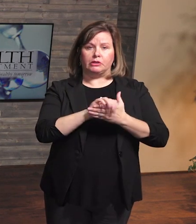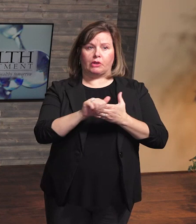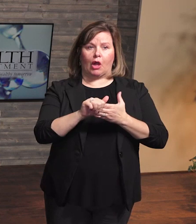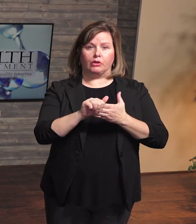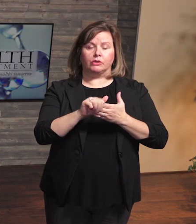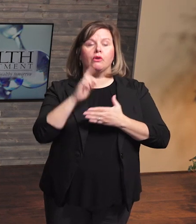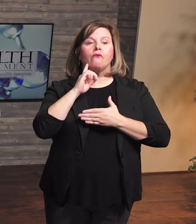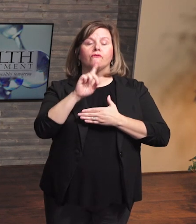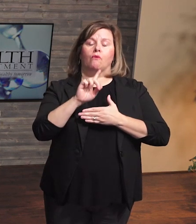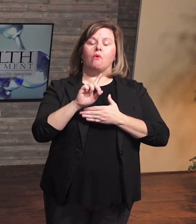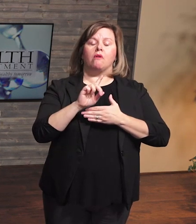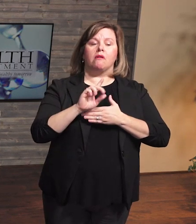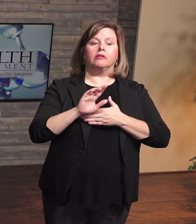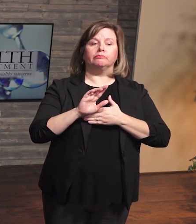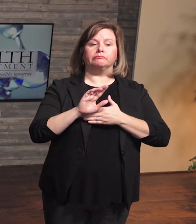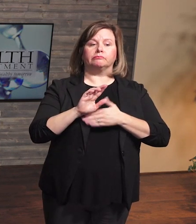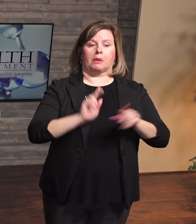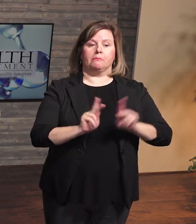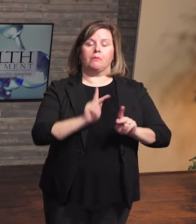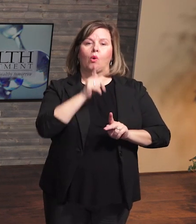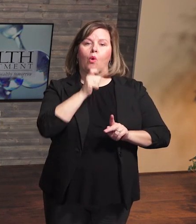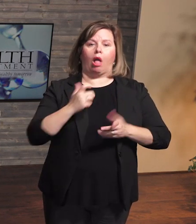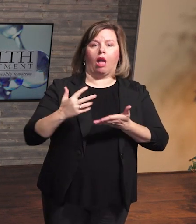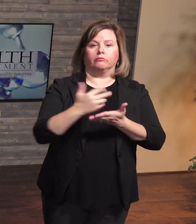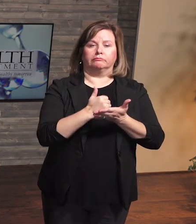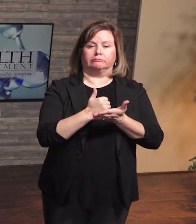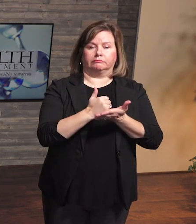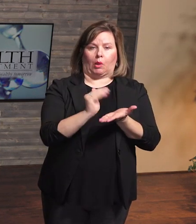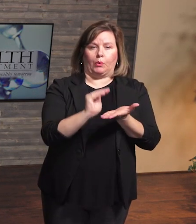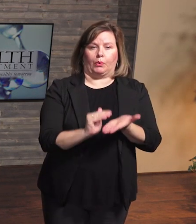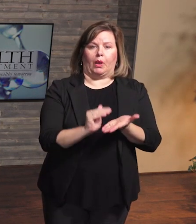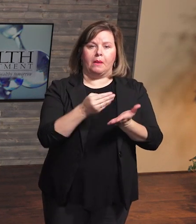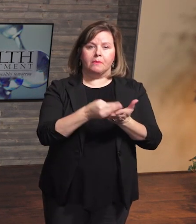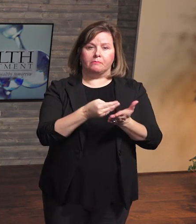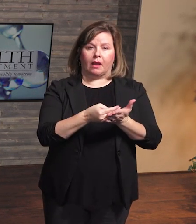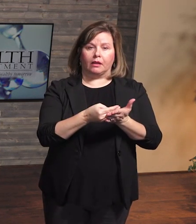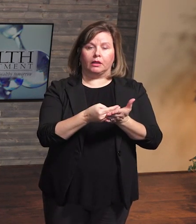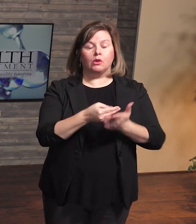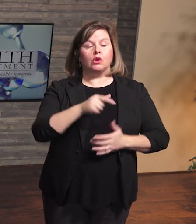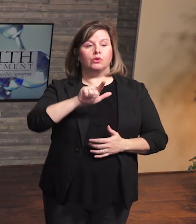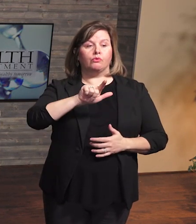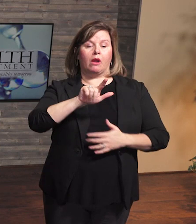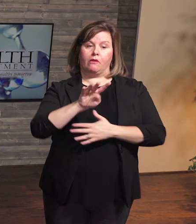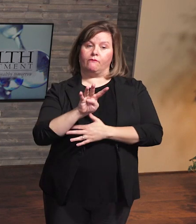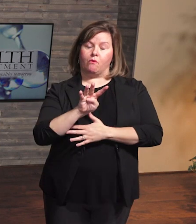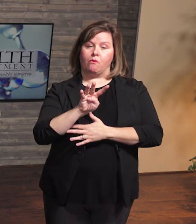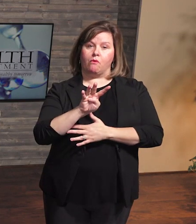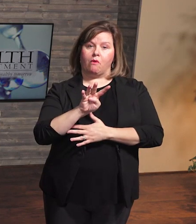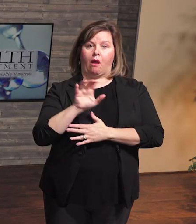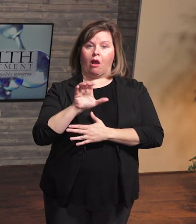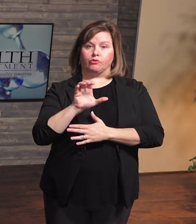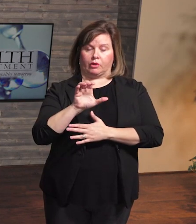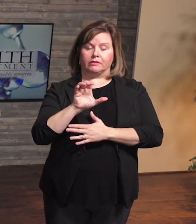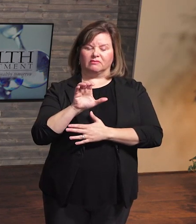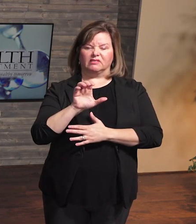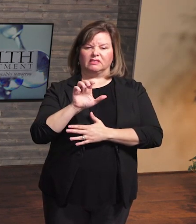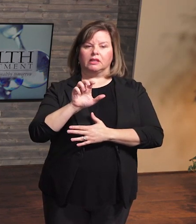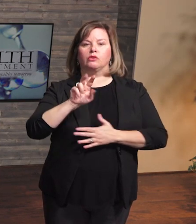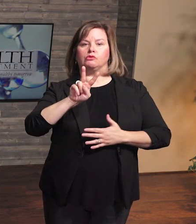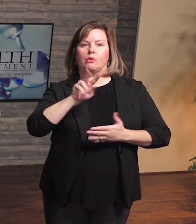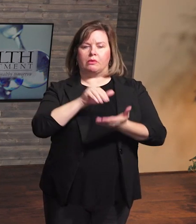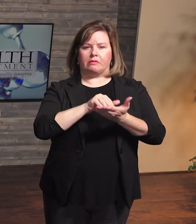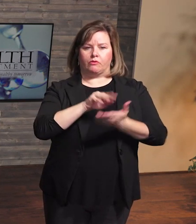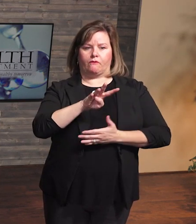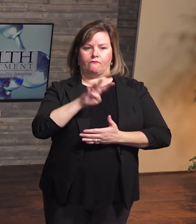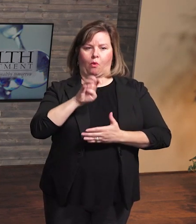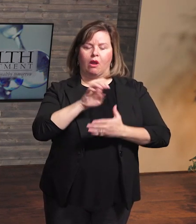year's tax return, a total of $2,400 for a married couple under $150,000 on their recent